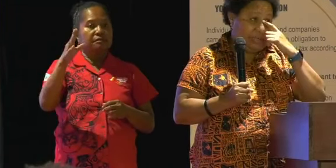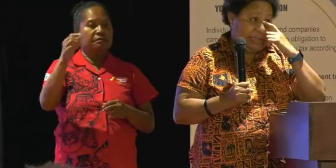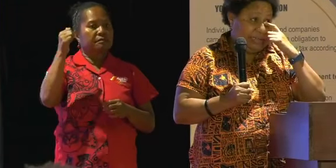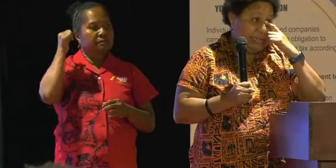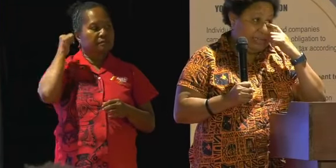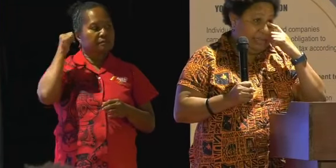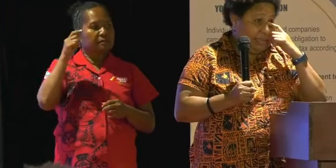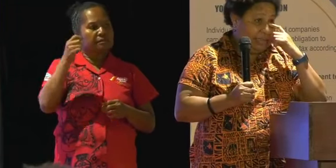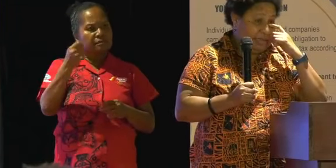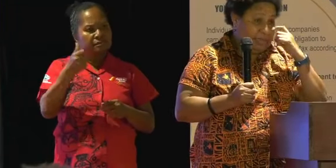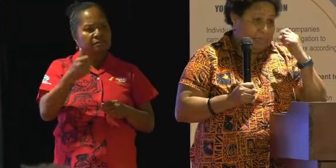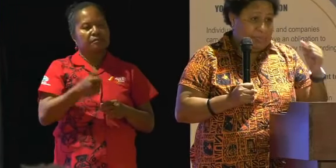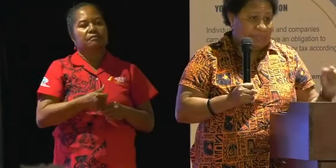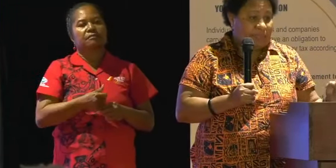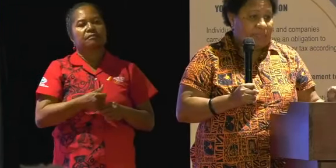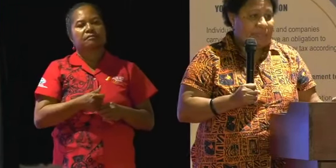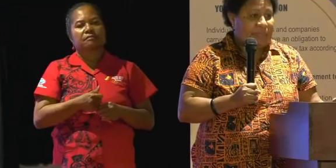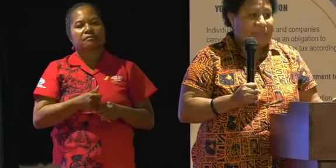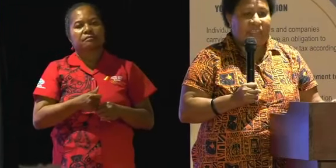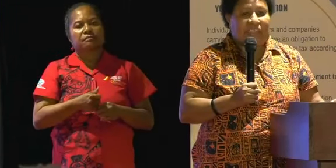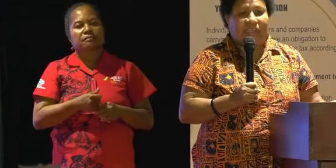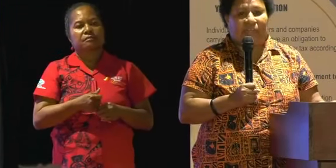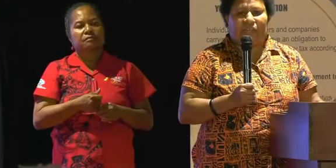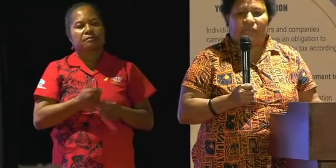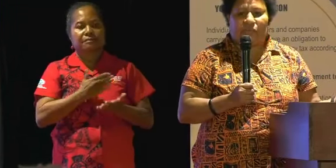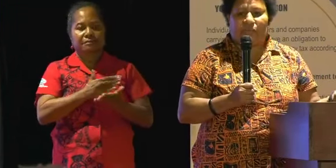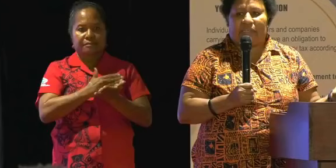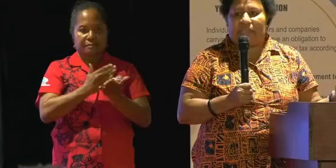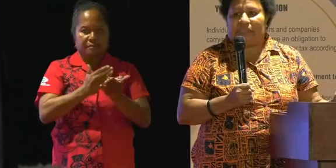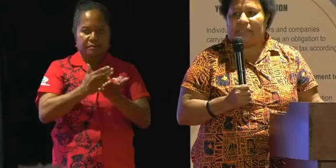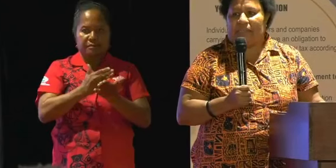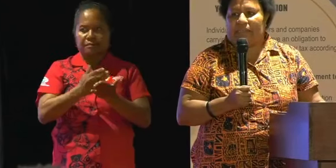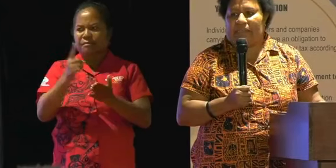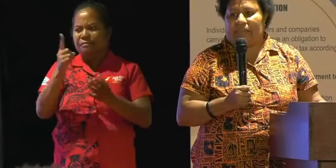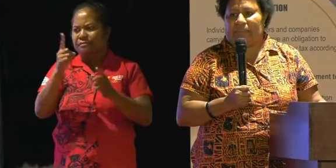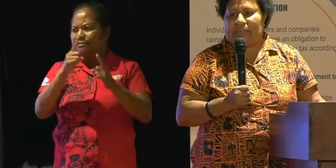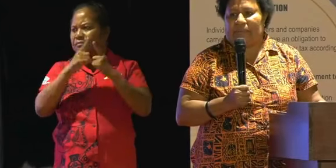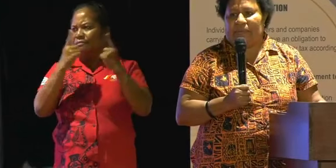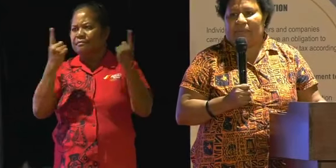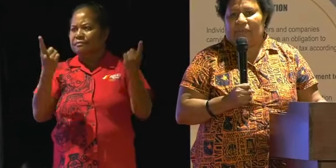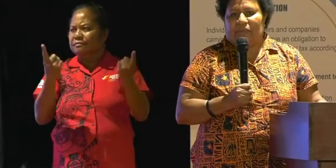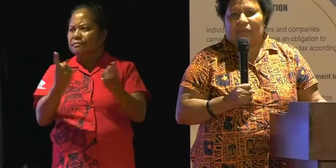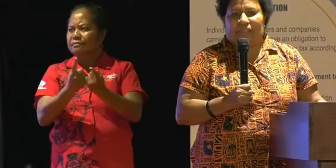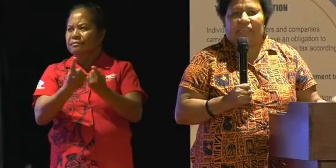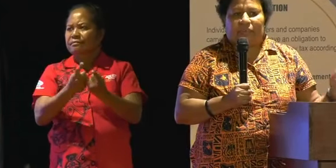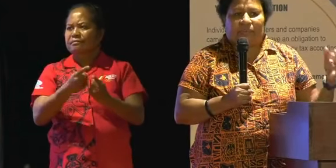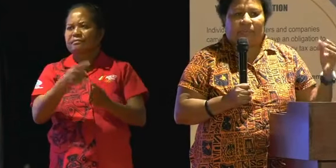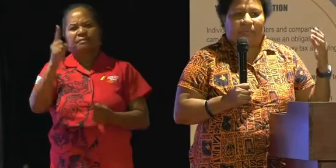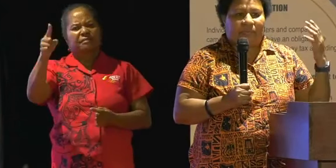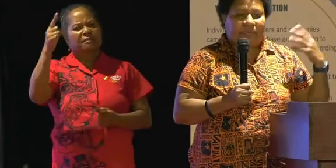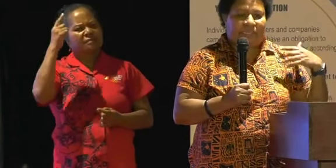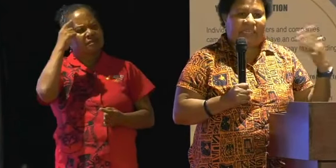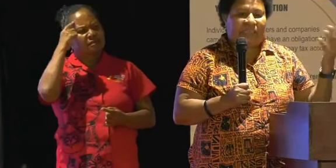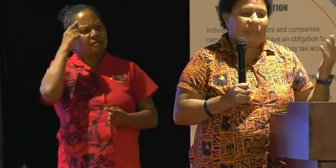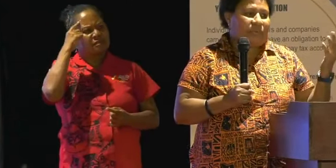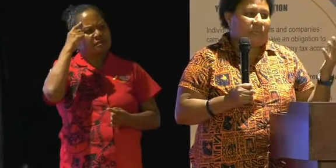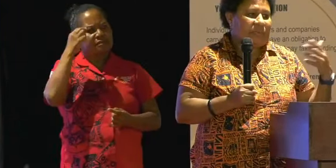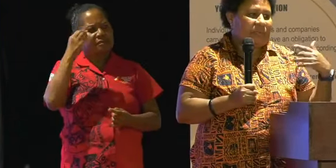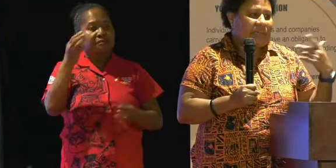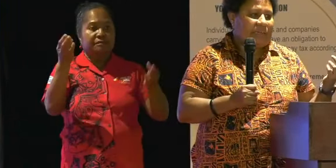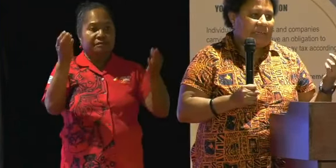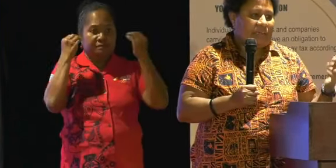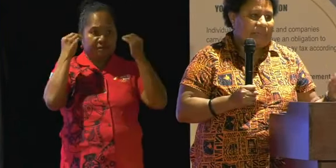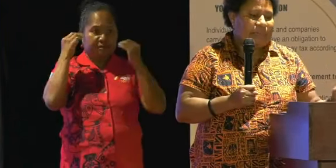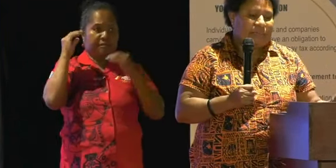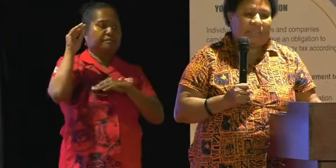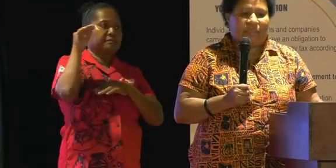after today, maybe share one or two things that you think you will take with you and